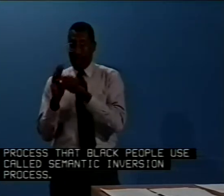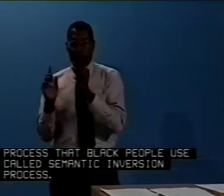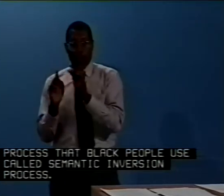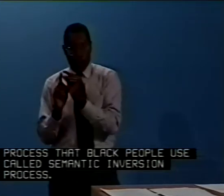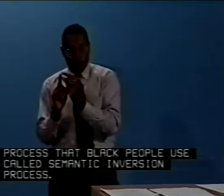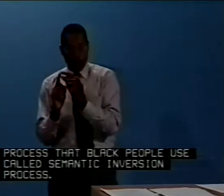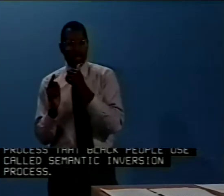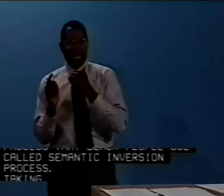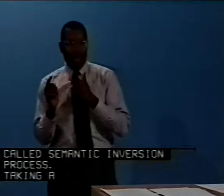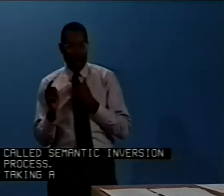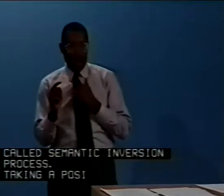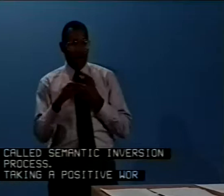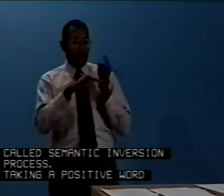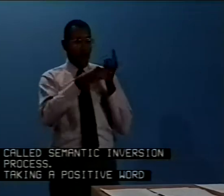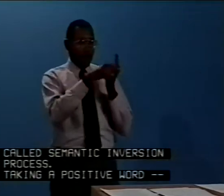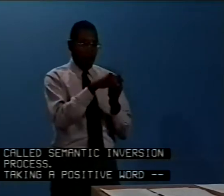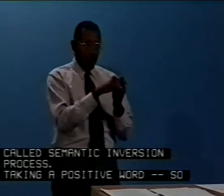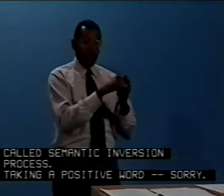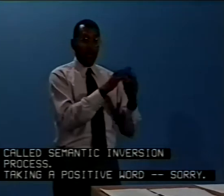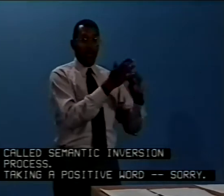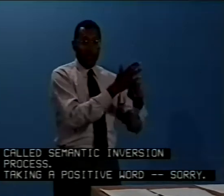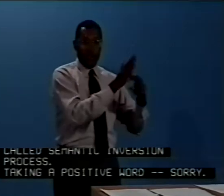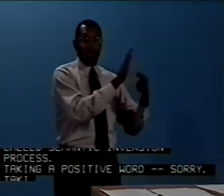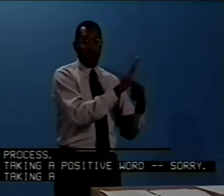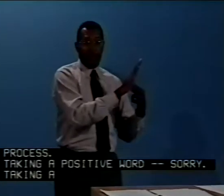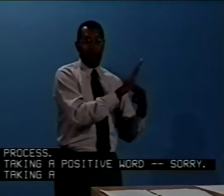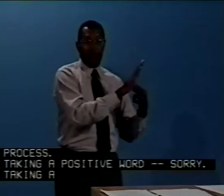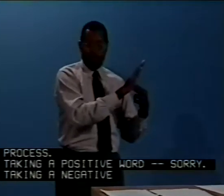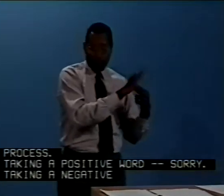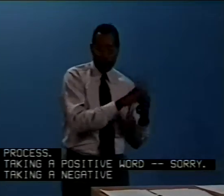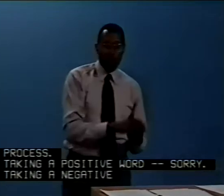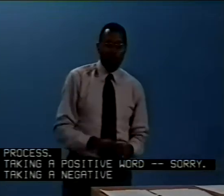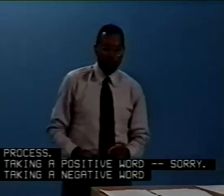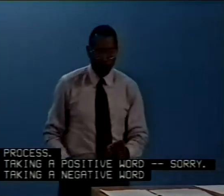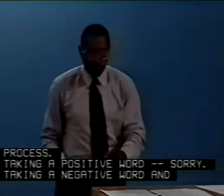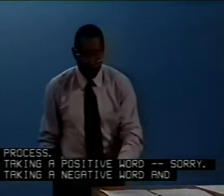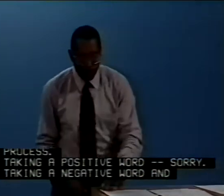Taking a negative word and giving it a positive meaning.